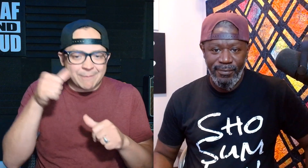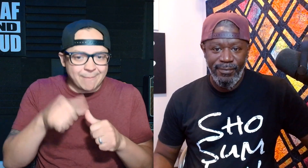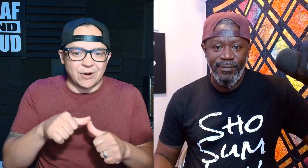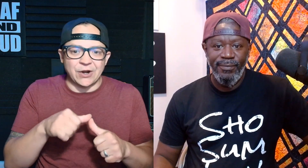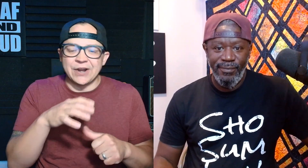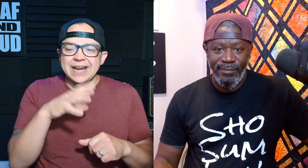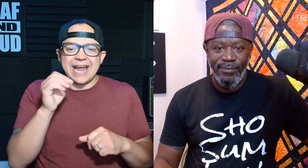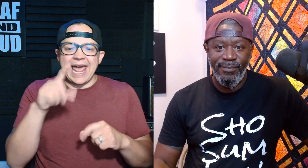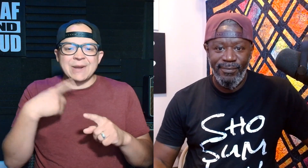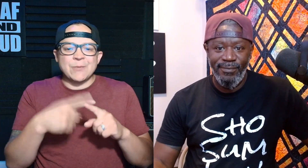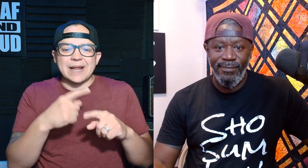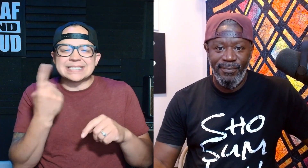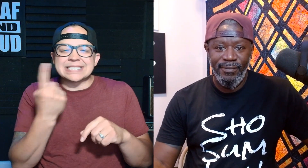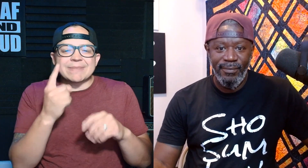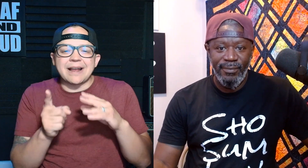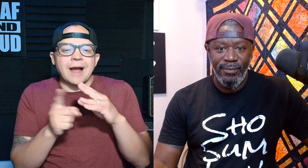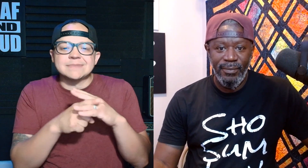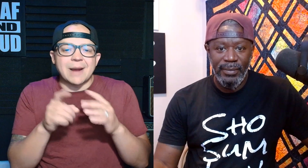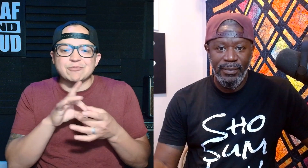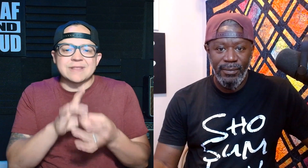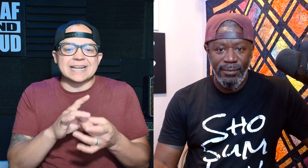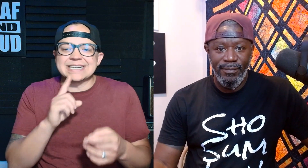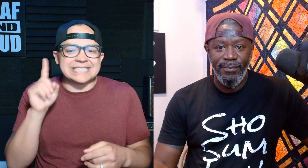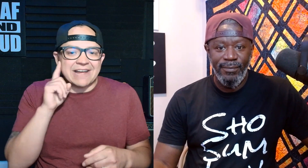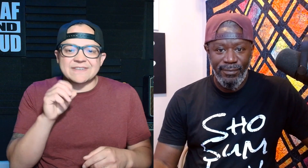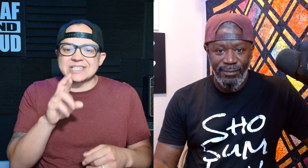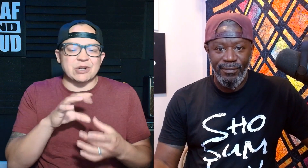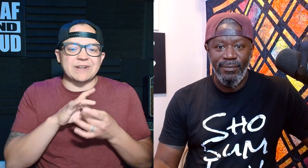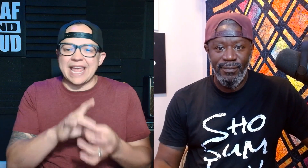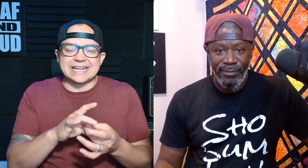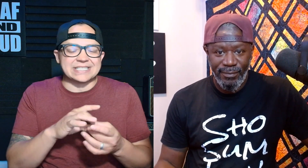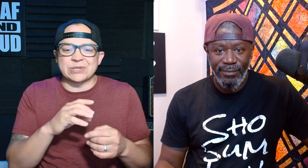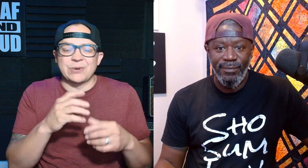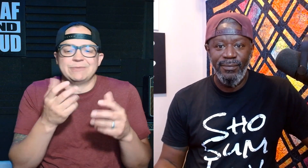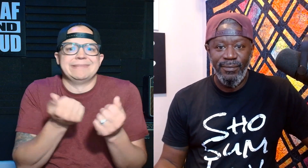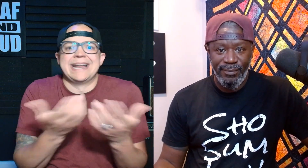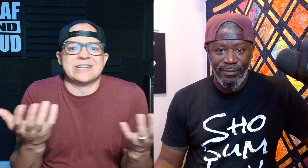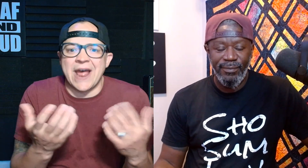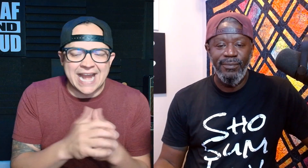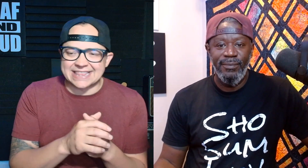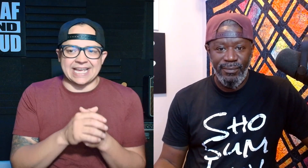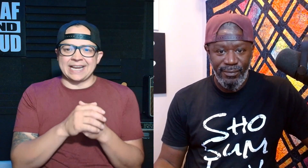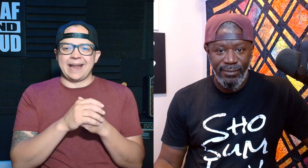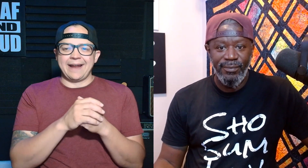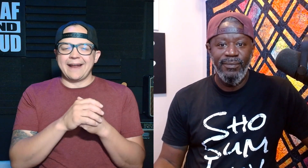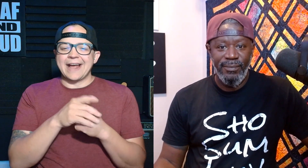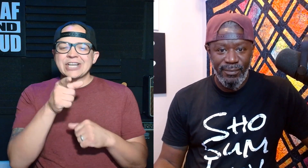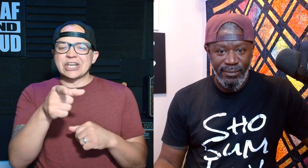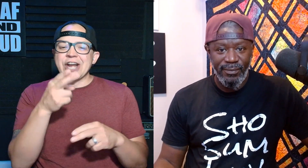will remember. And when something comes up related to deafness or related to,